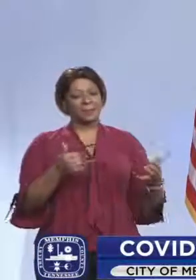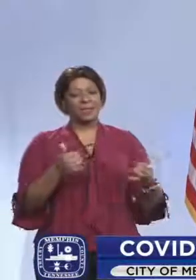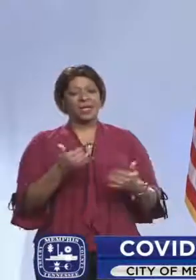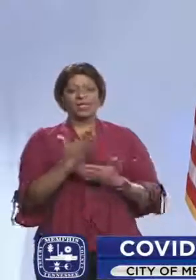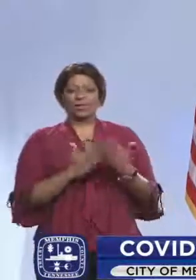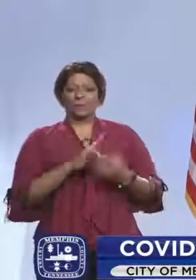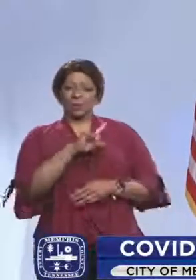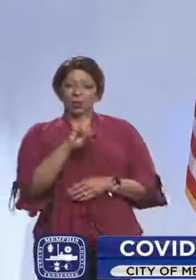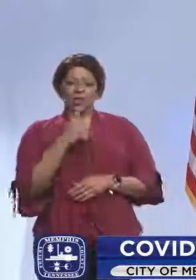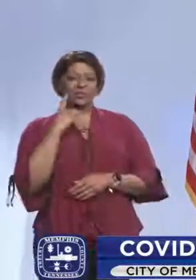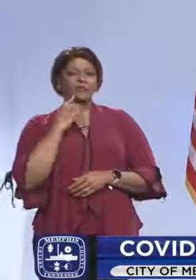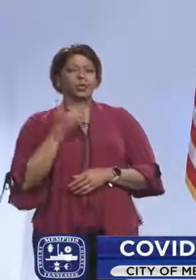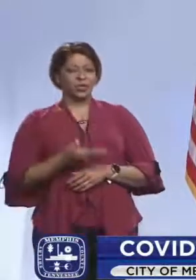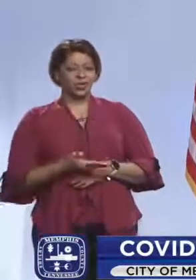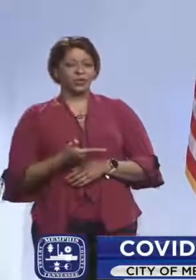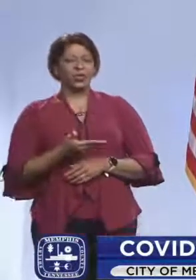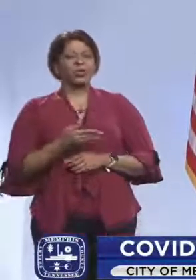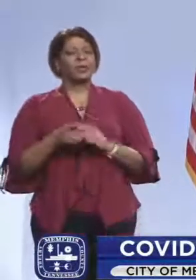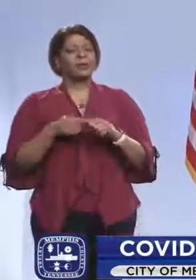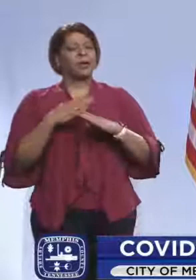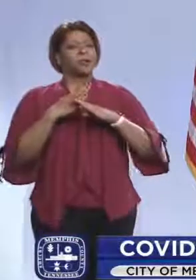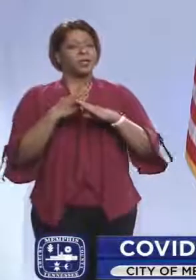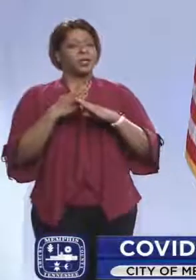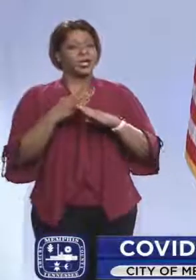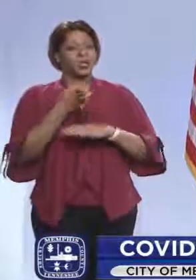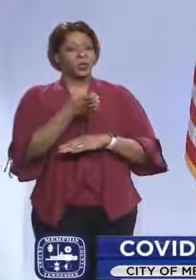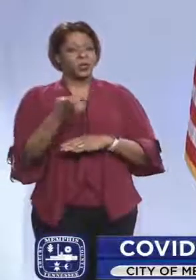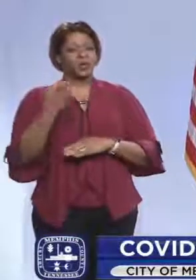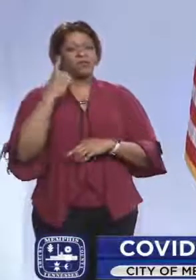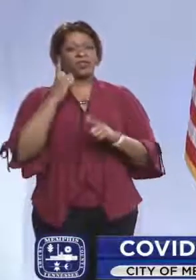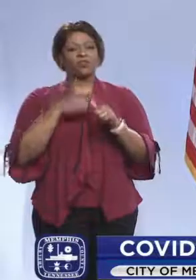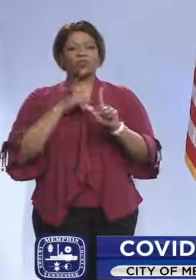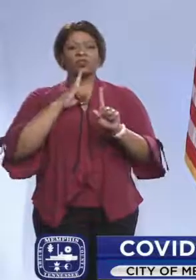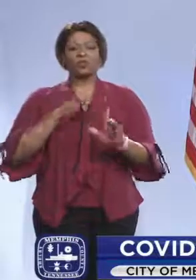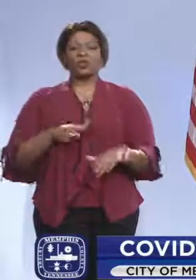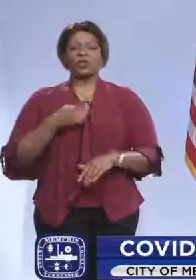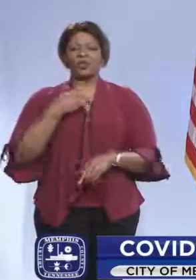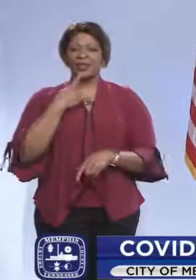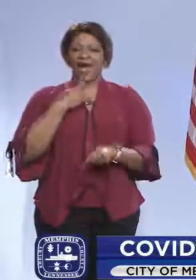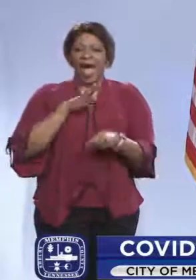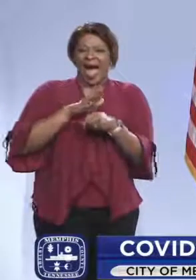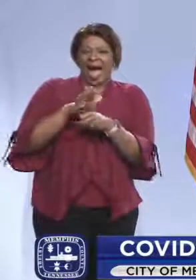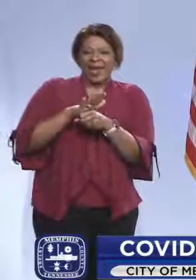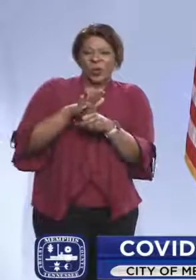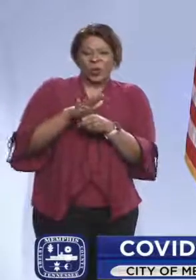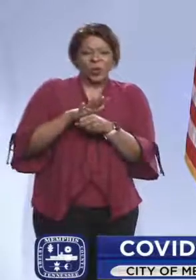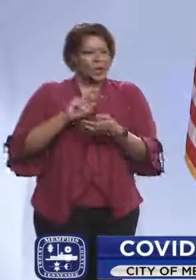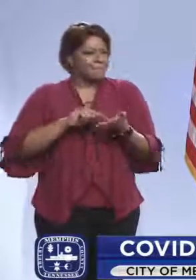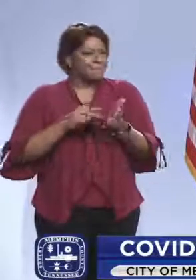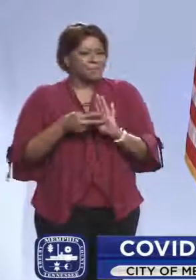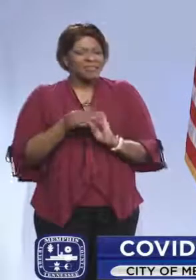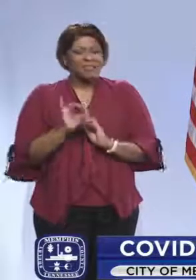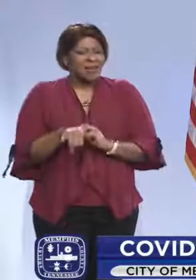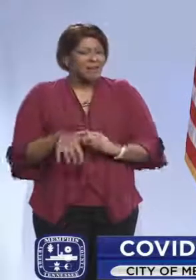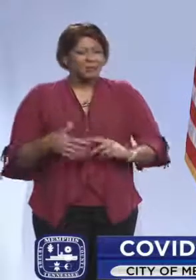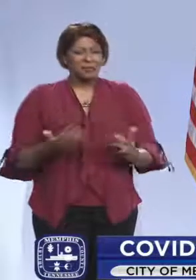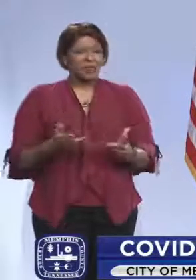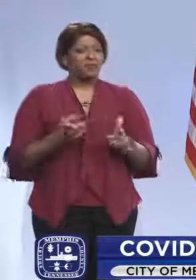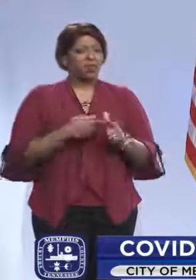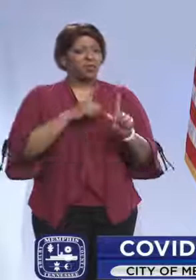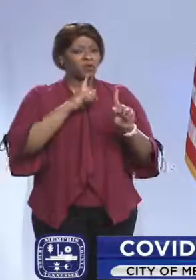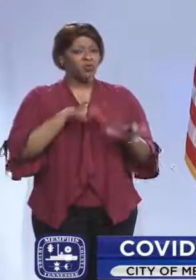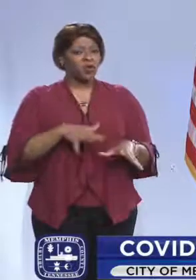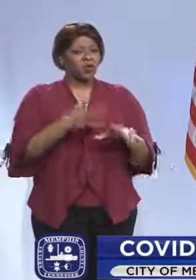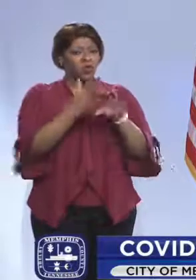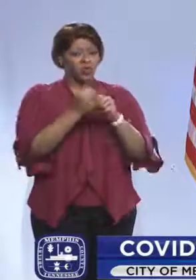you in terms of protective equipment for our first responders. When you say adequate, what does that mean? Does that mean that our first responders